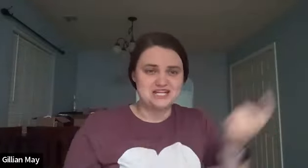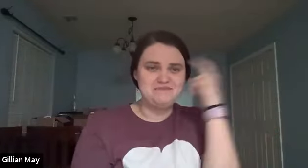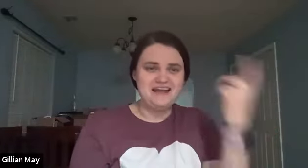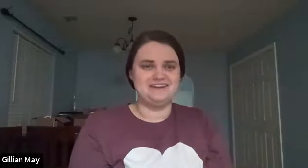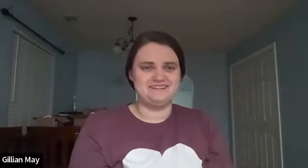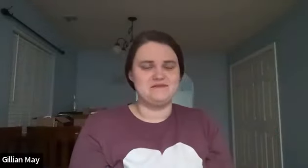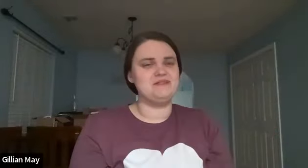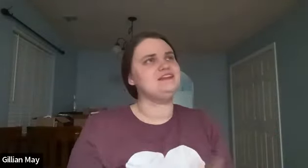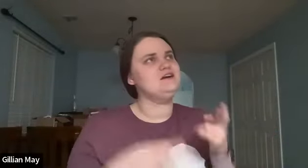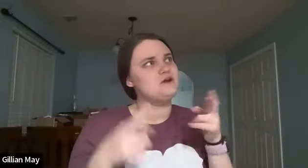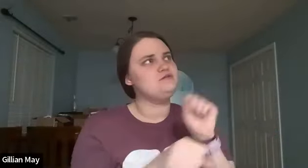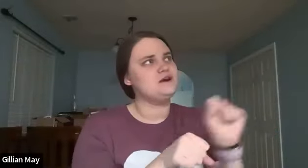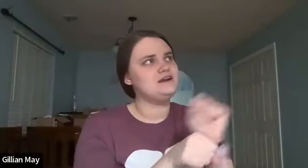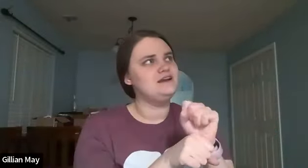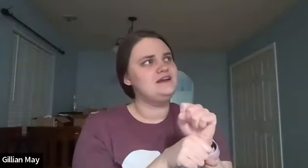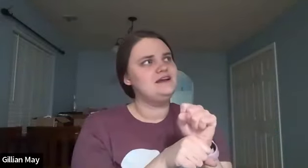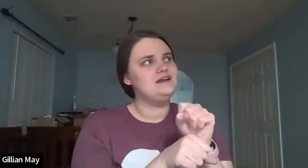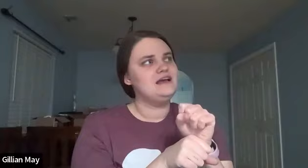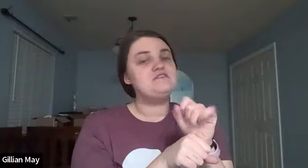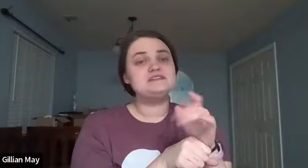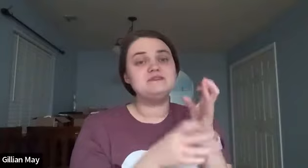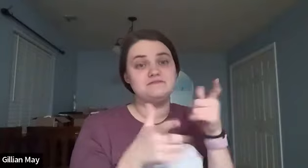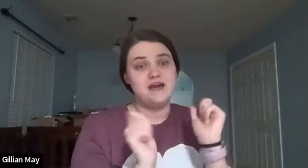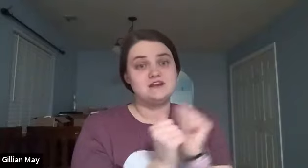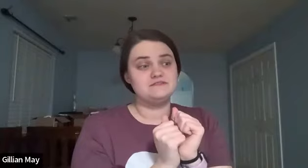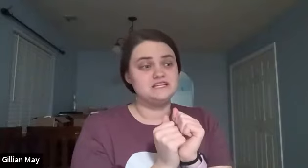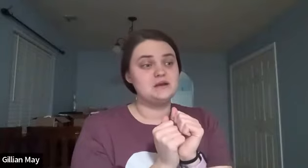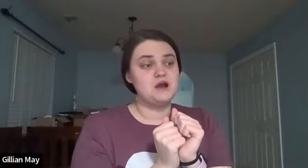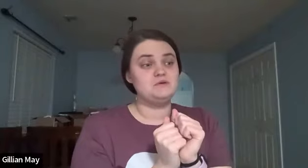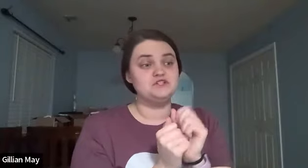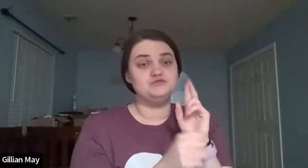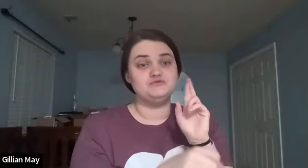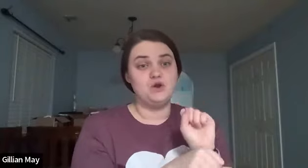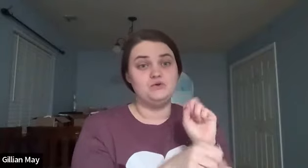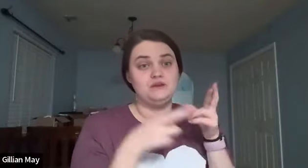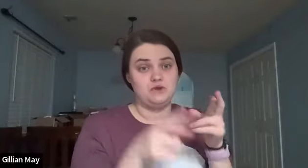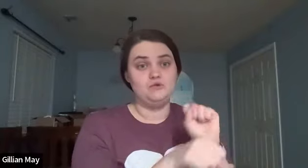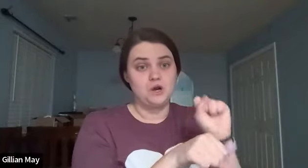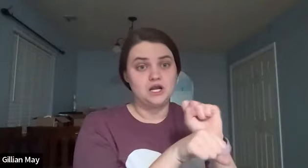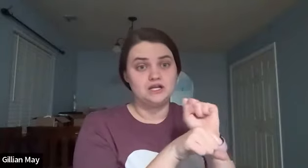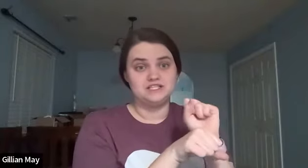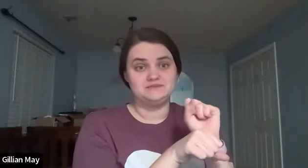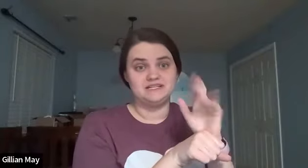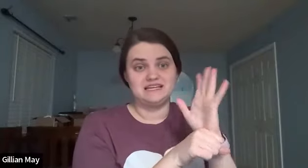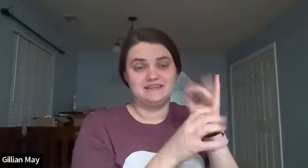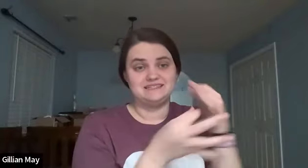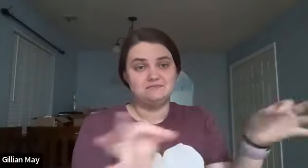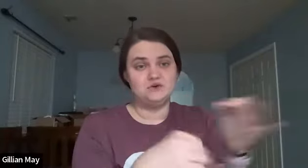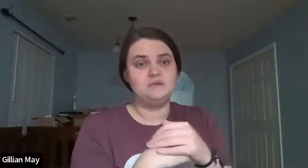my mind every time. I'm like, road work. If I was having a fast conversation, I probably would do road work, just because like that's simple. But